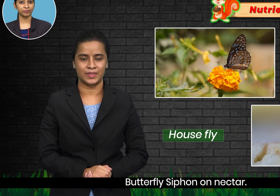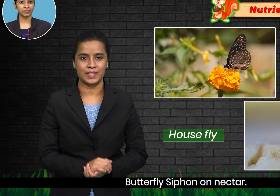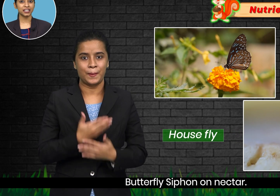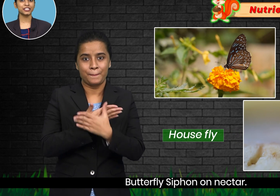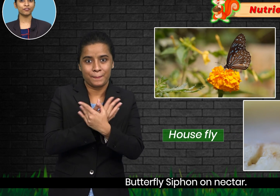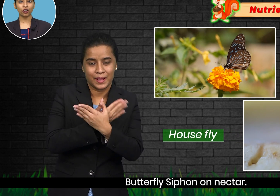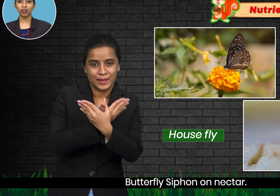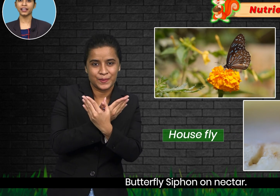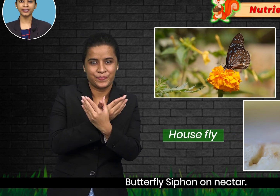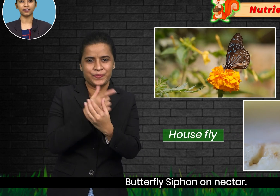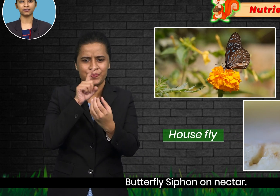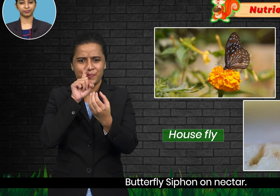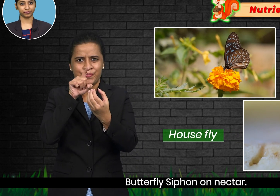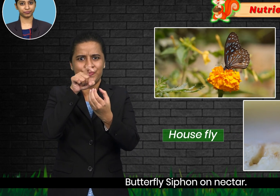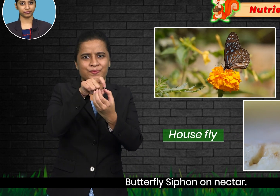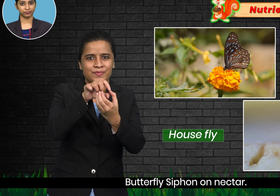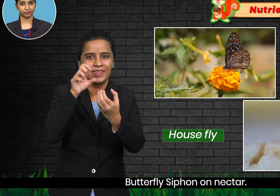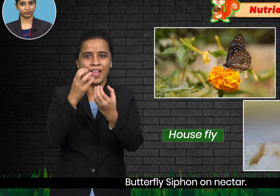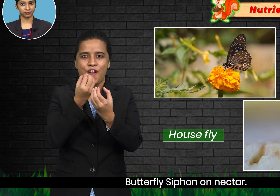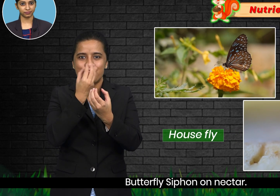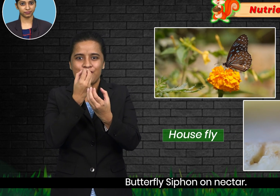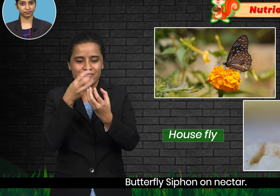Butterfly siphon on nectar.